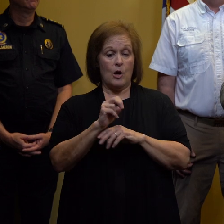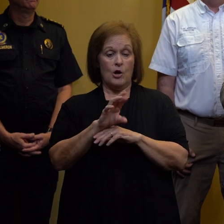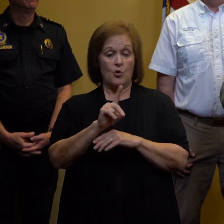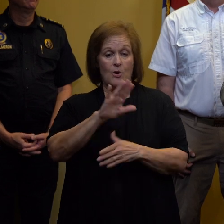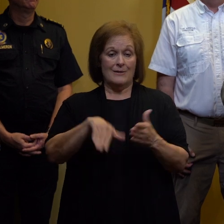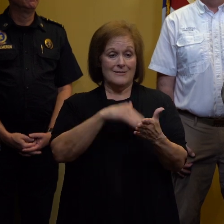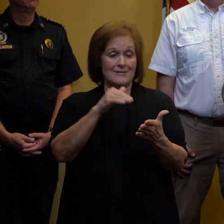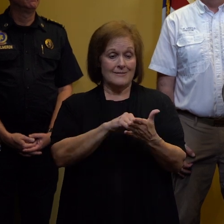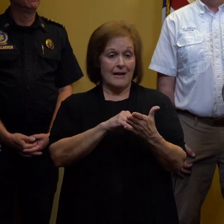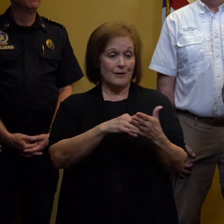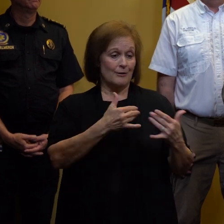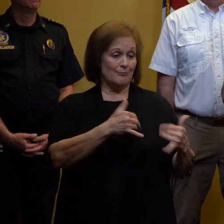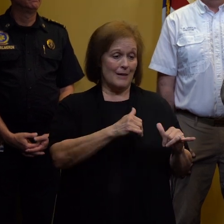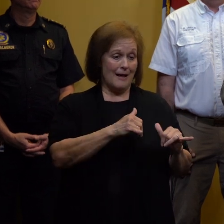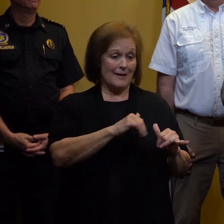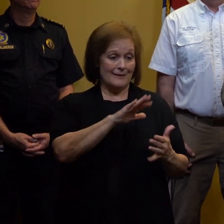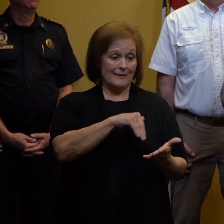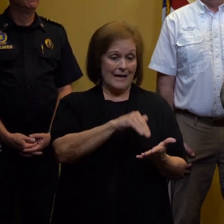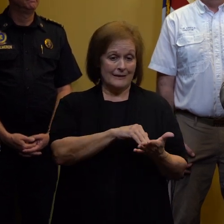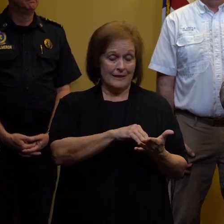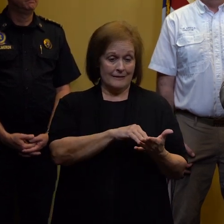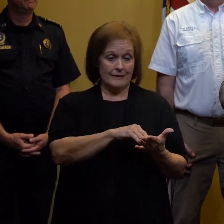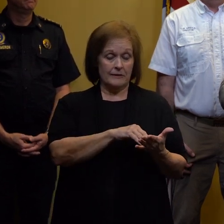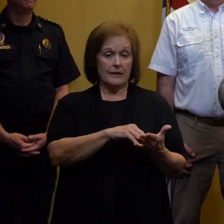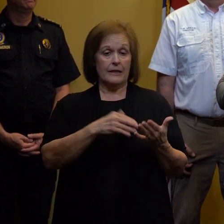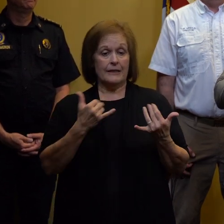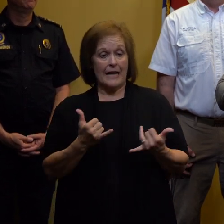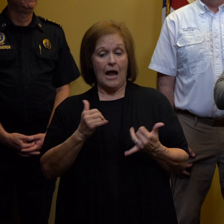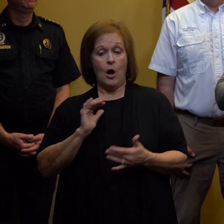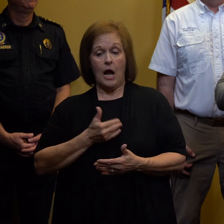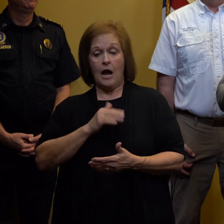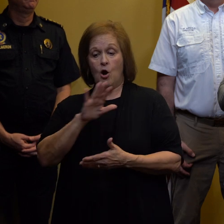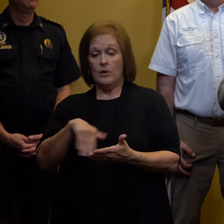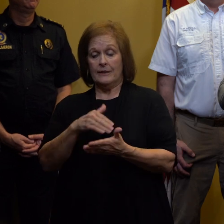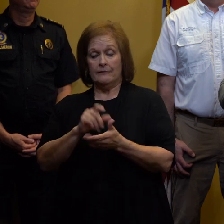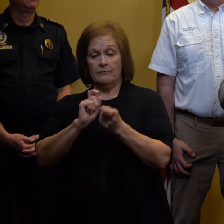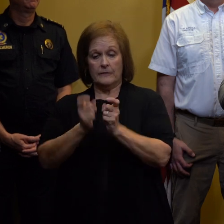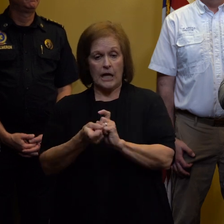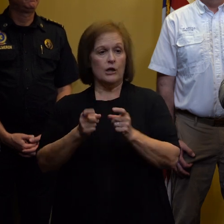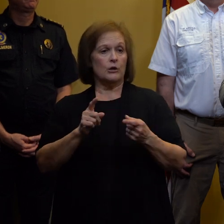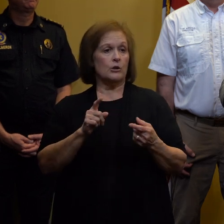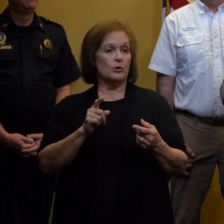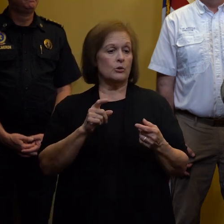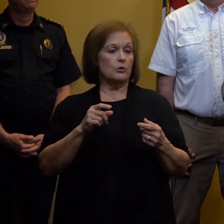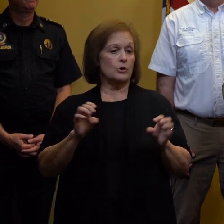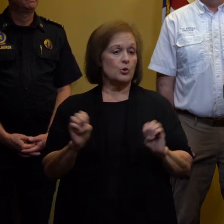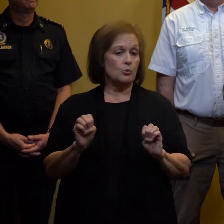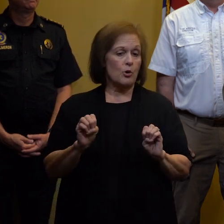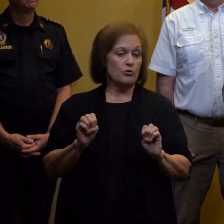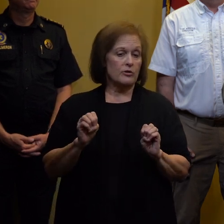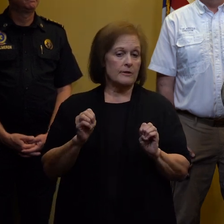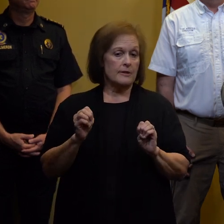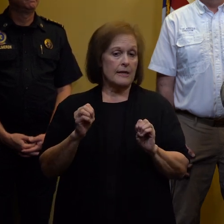our multipurpose programs throughout the week and throughout the year, our centers transition over to whether we're doing emergency housing,